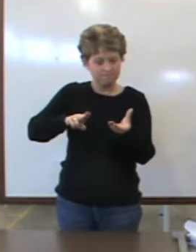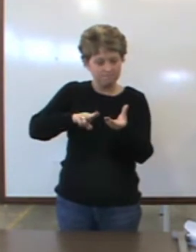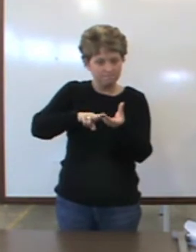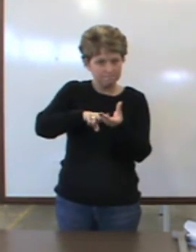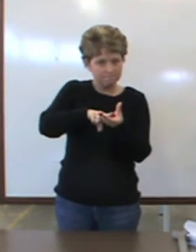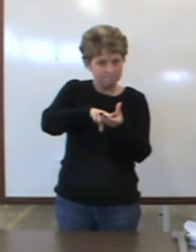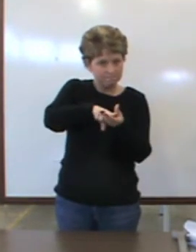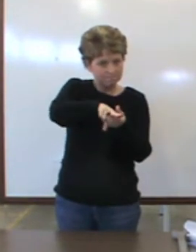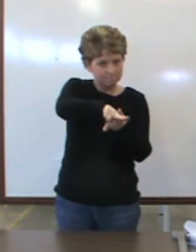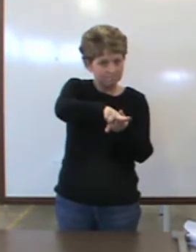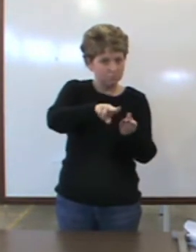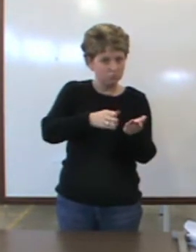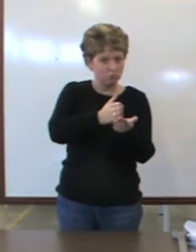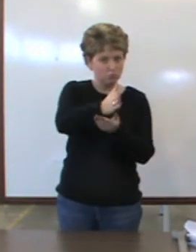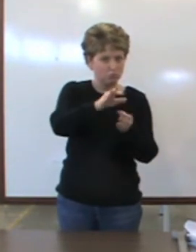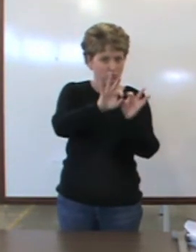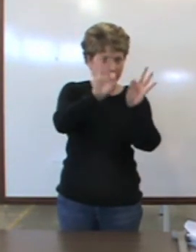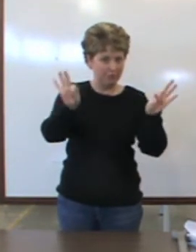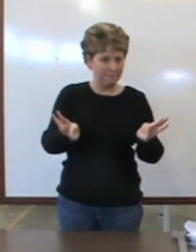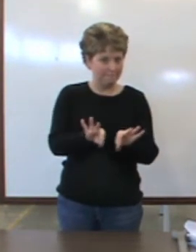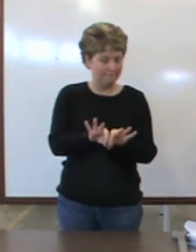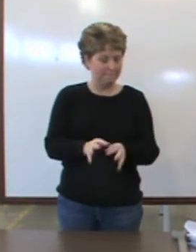into the frame.